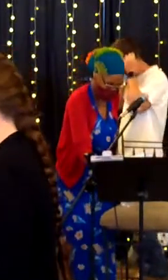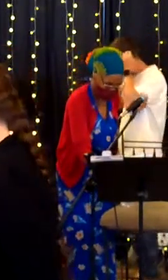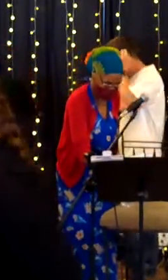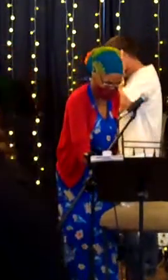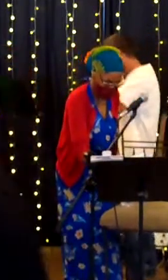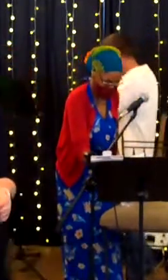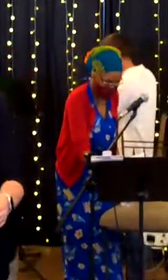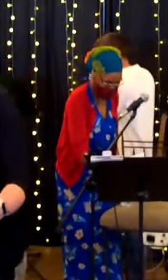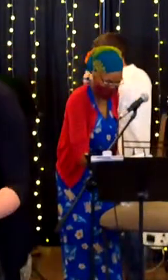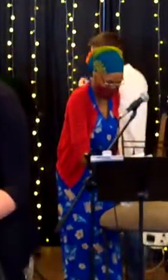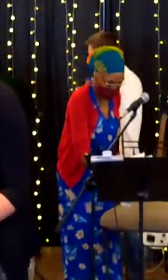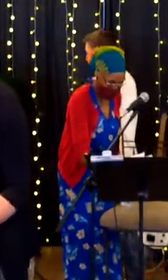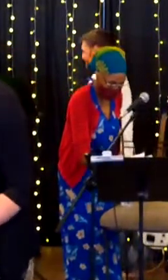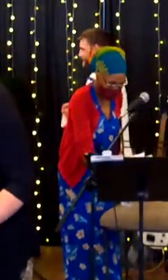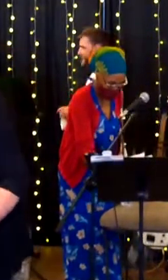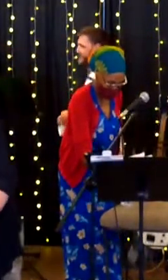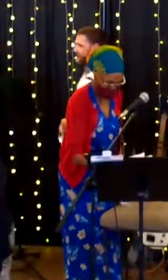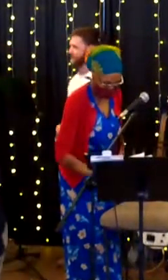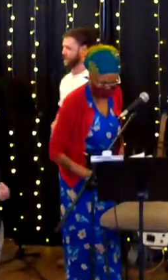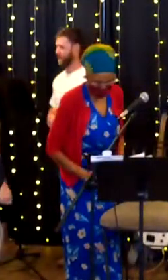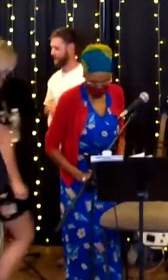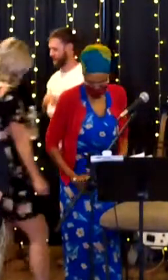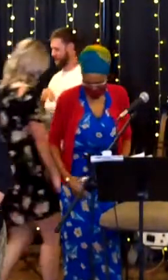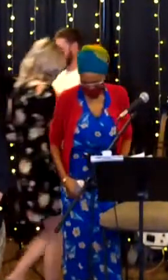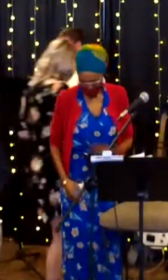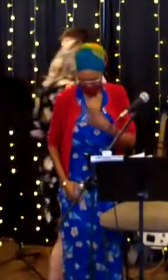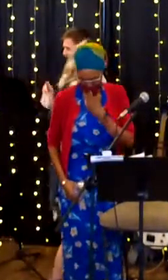last part of our worship service, the offering.